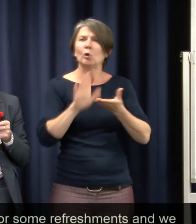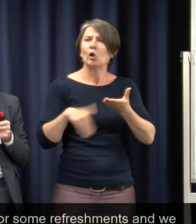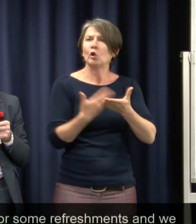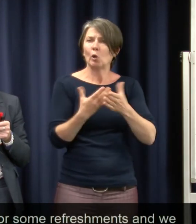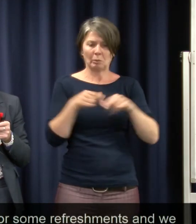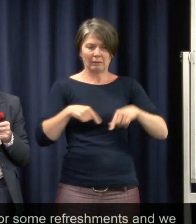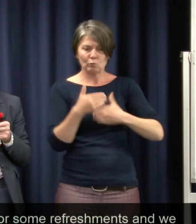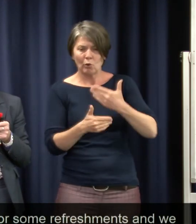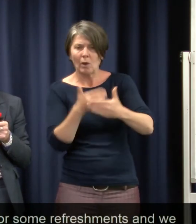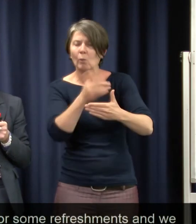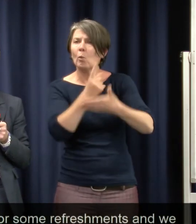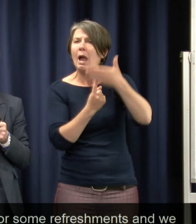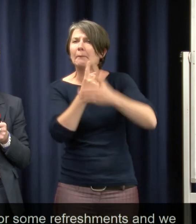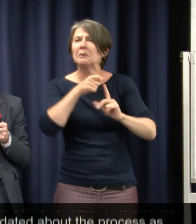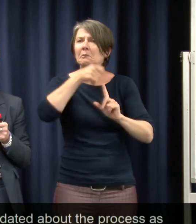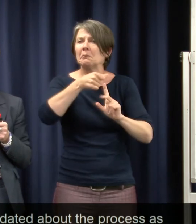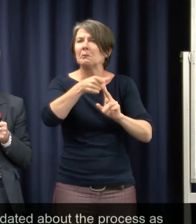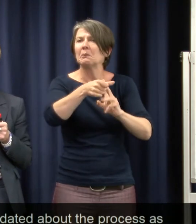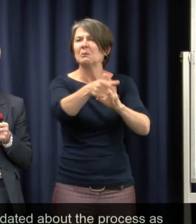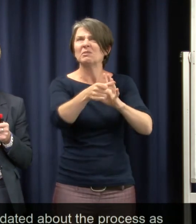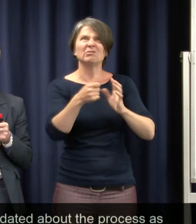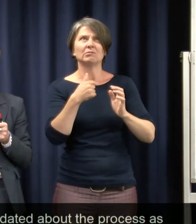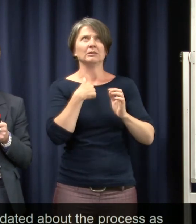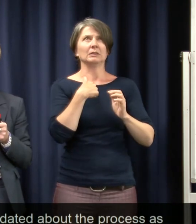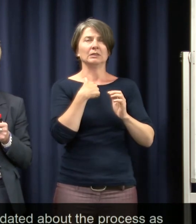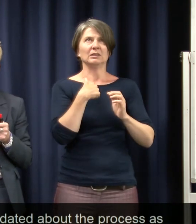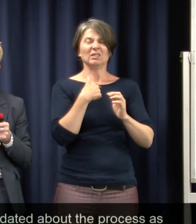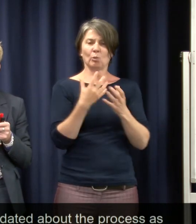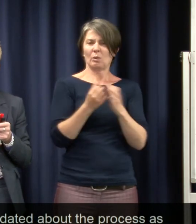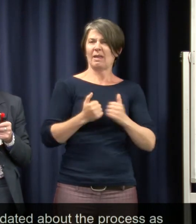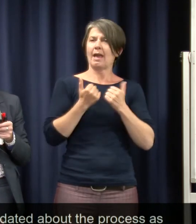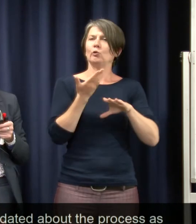as we go along towards July next year with our new plan. Thanks very much.